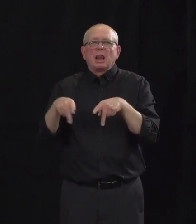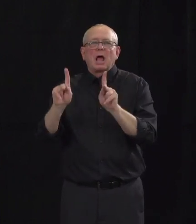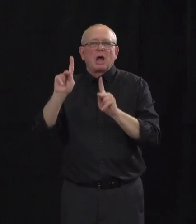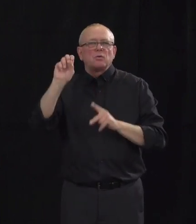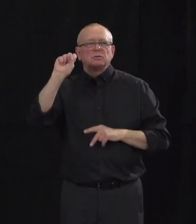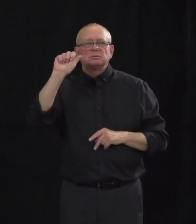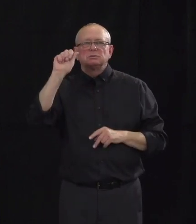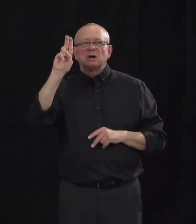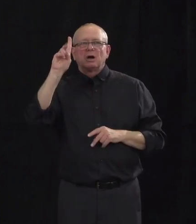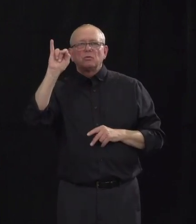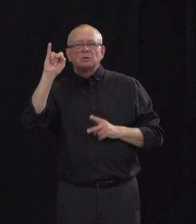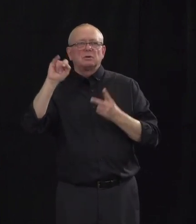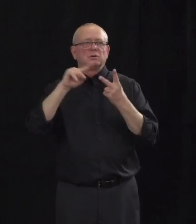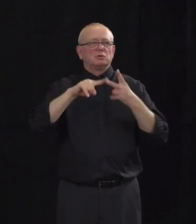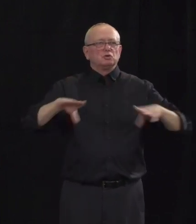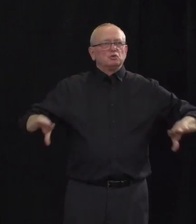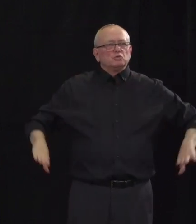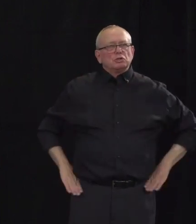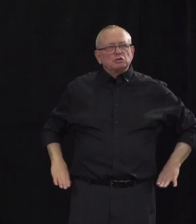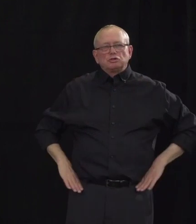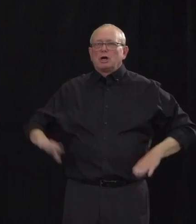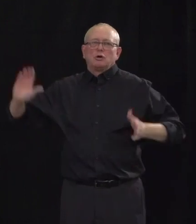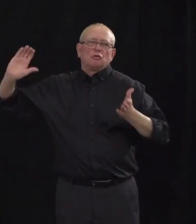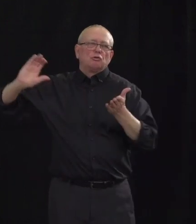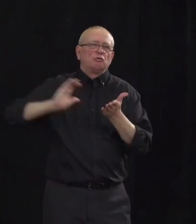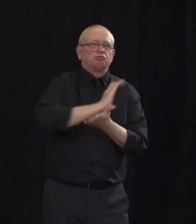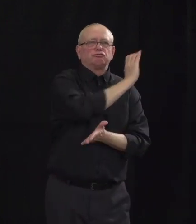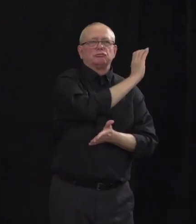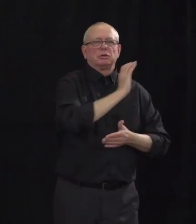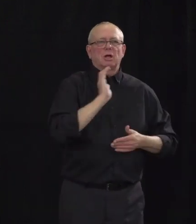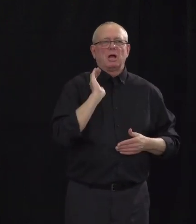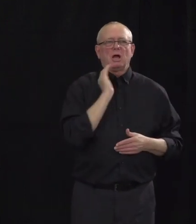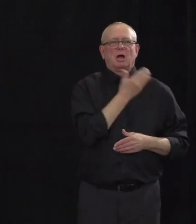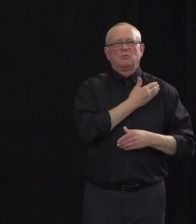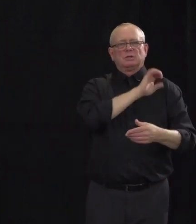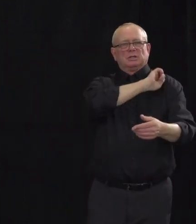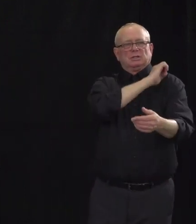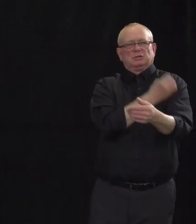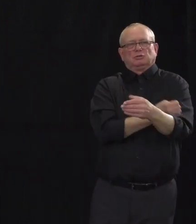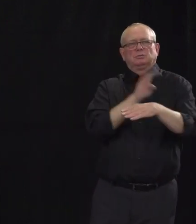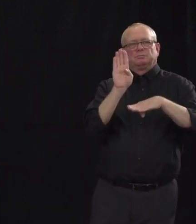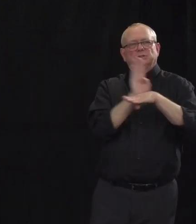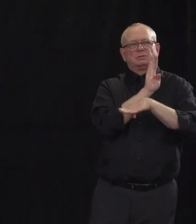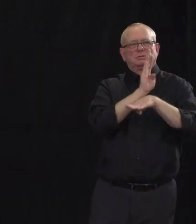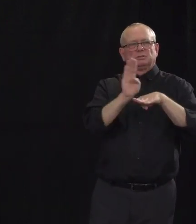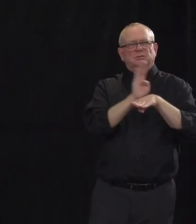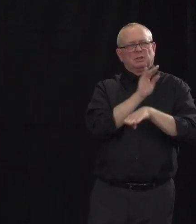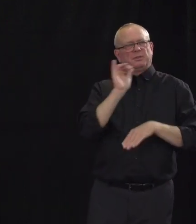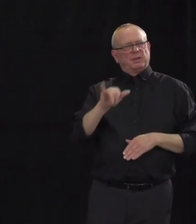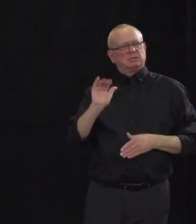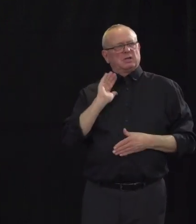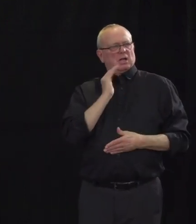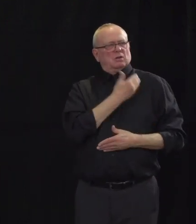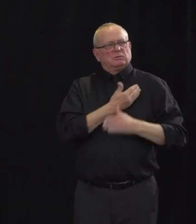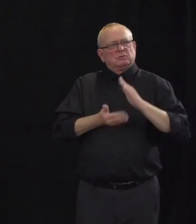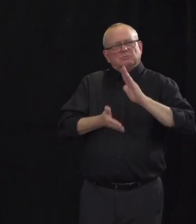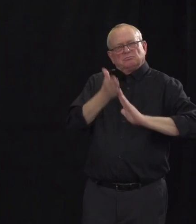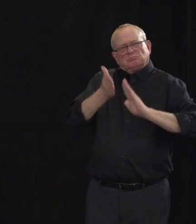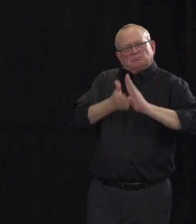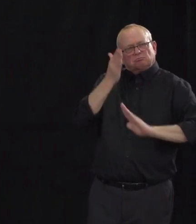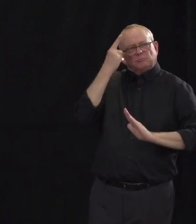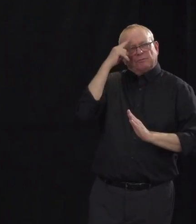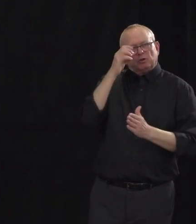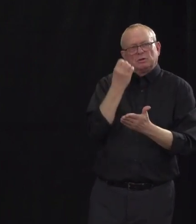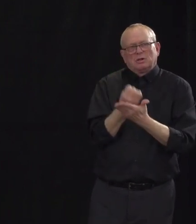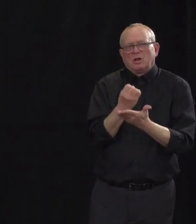to run us out of the business of producing energy, which is an essential part of functioning a modern economy. That's the message I've conveyed. There are lots of different potential